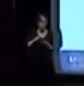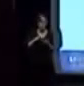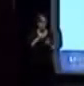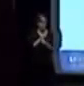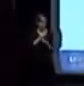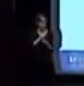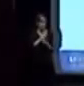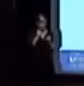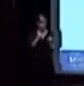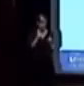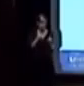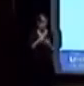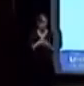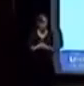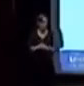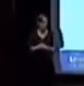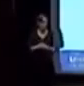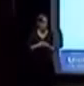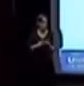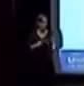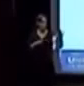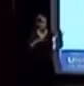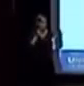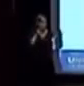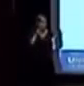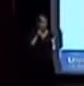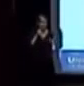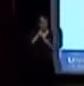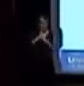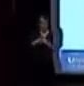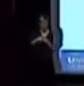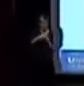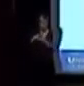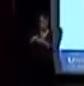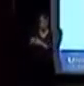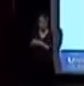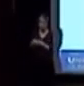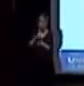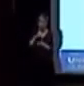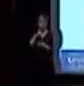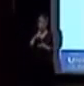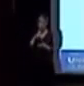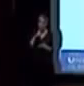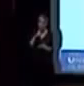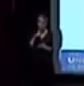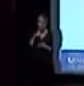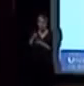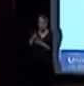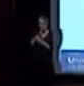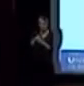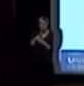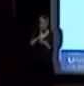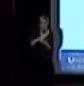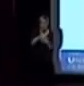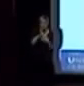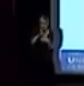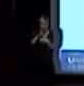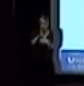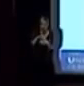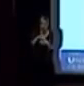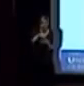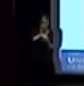today. They will be in each of these sessions capturing the content that occurs, both in written form